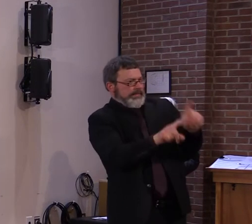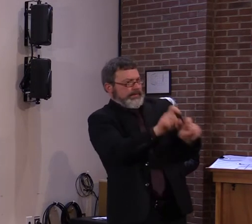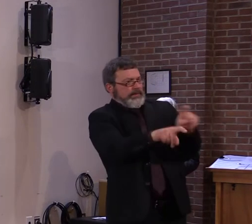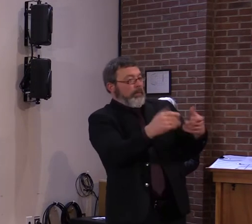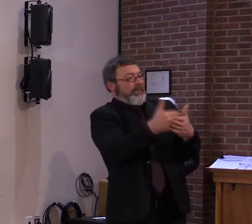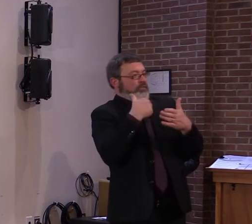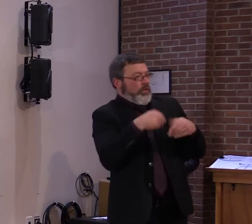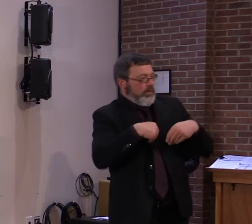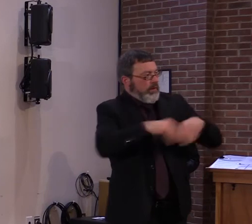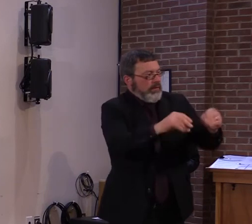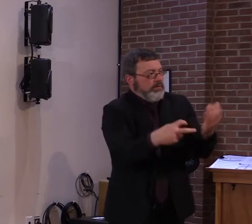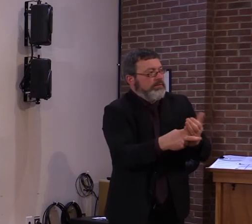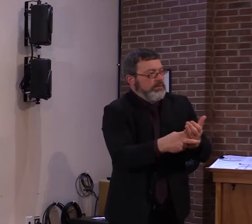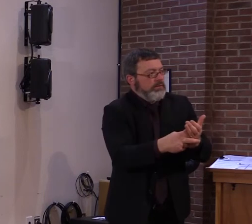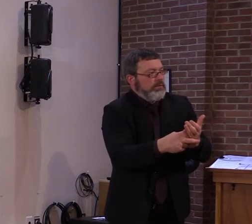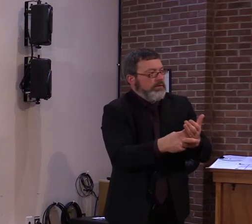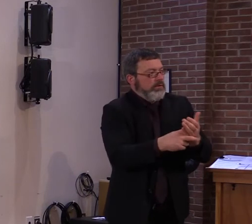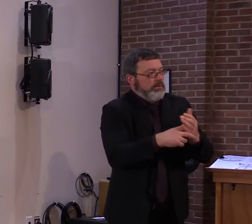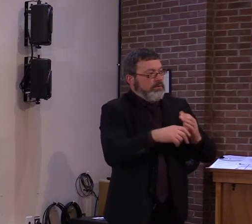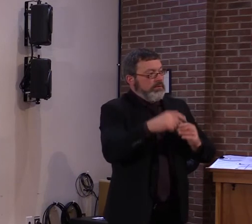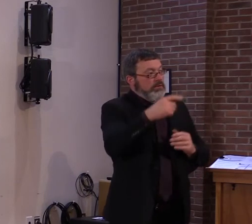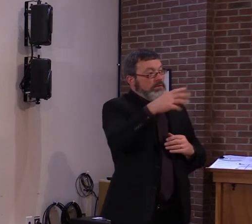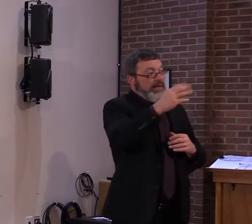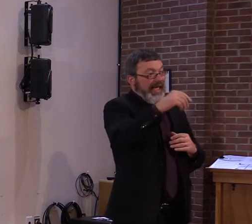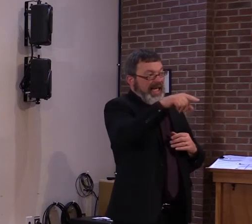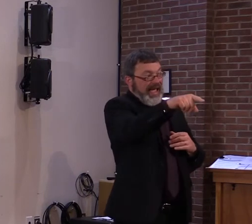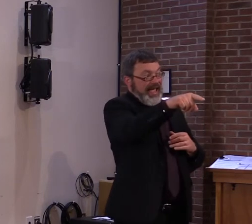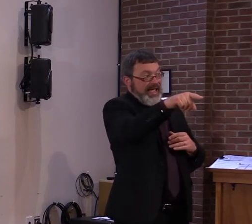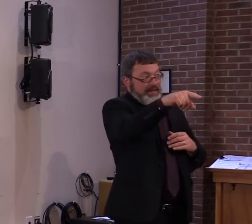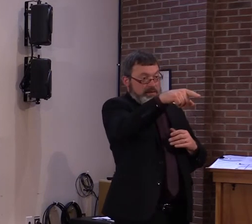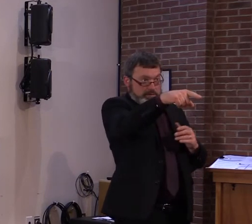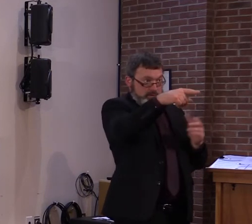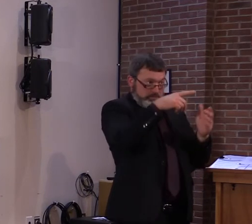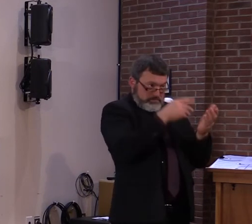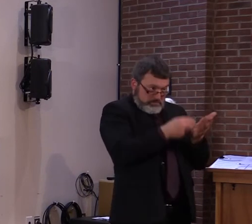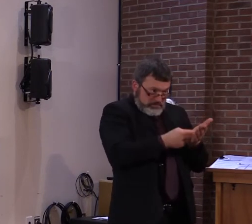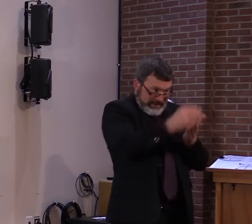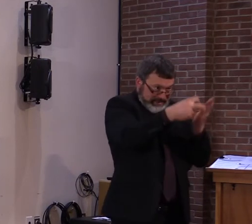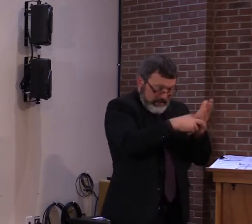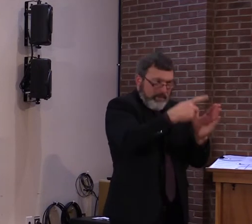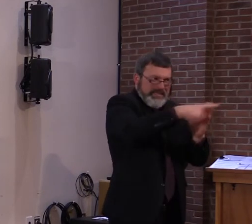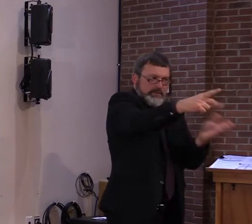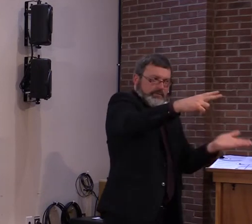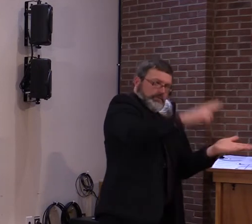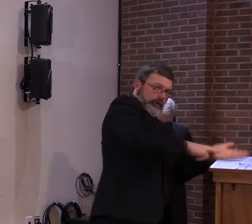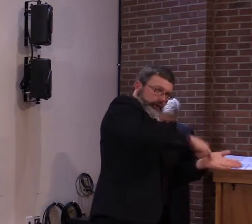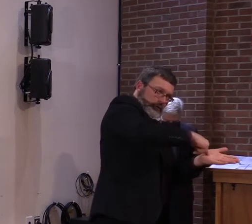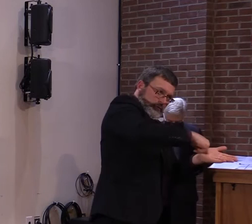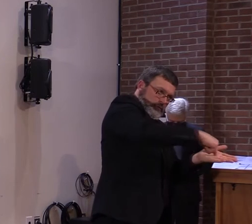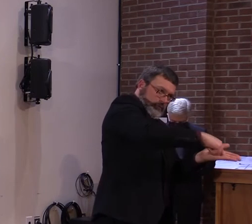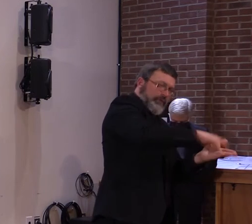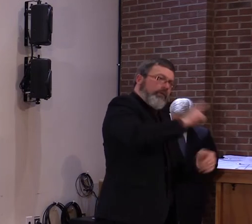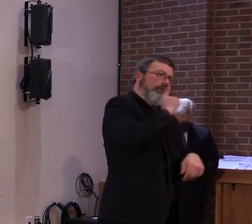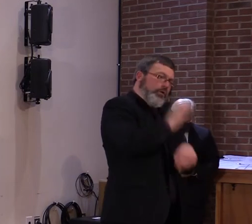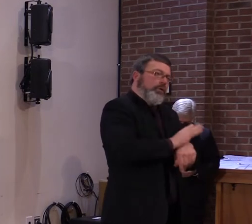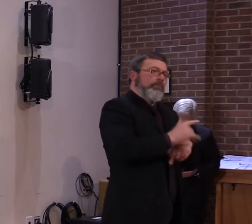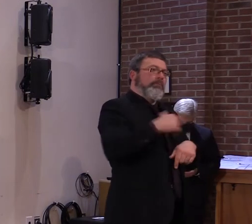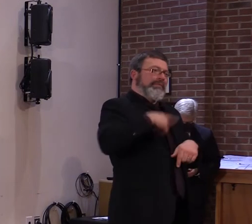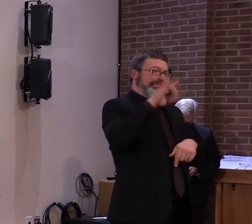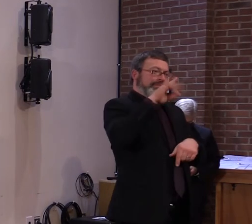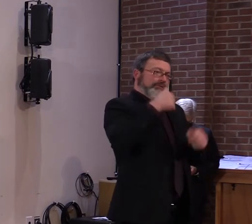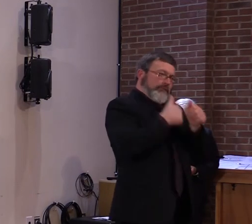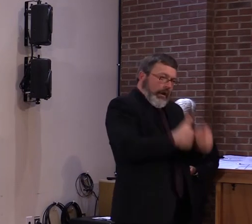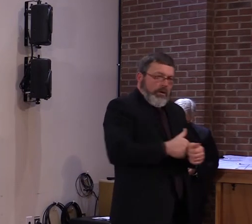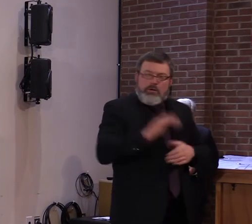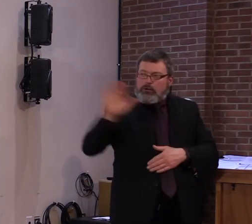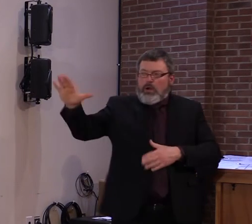example. They may be checking them as they're coming into the resort. And again, we've left that to them to figure out a path